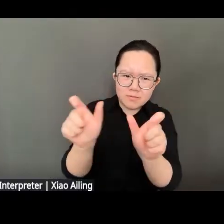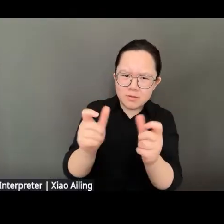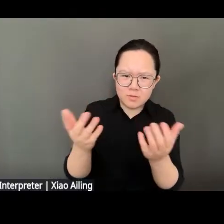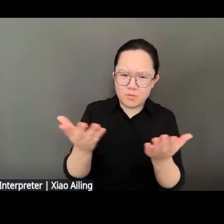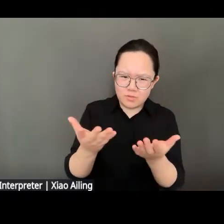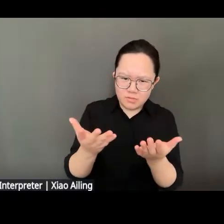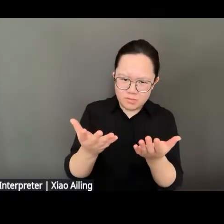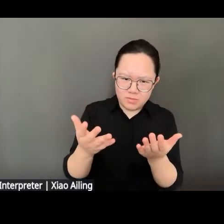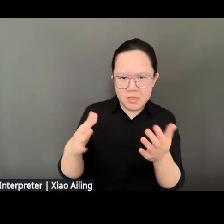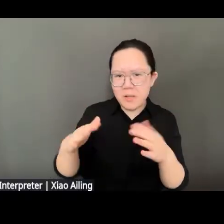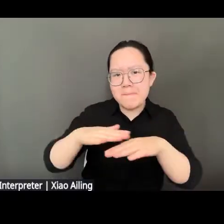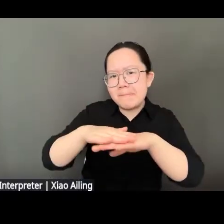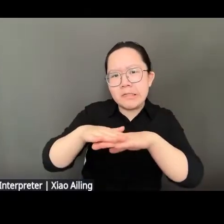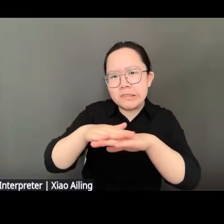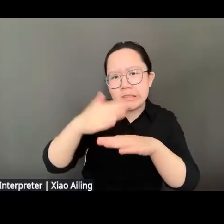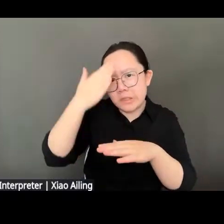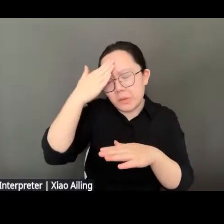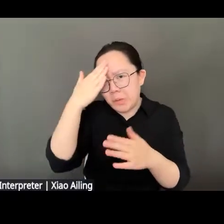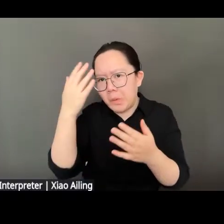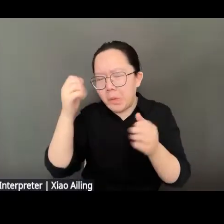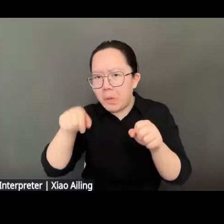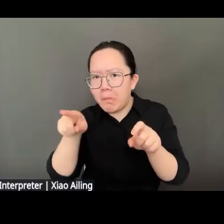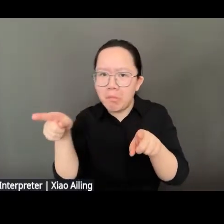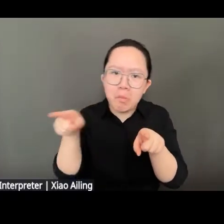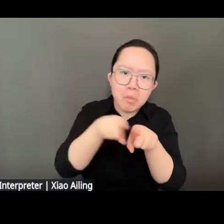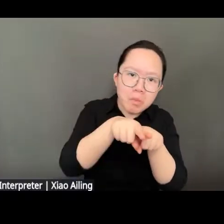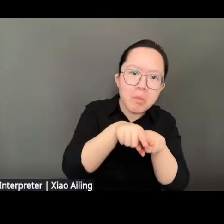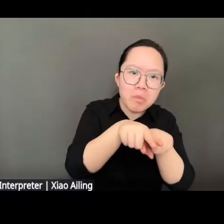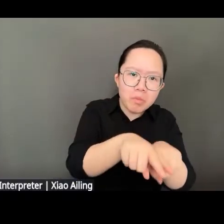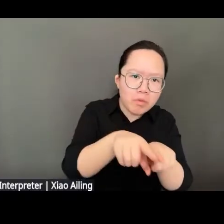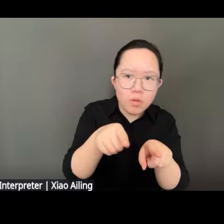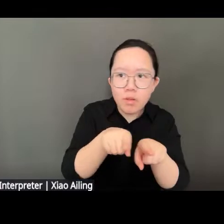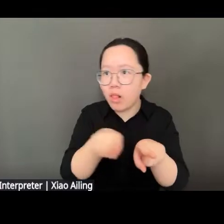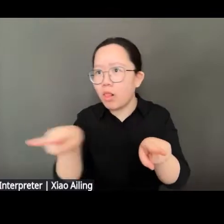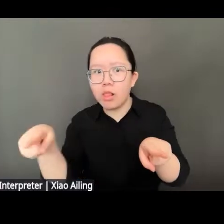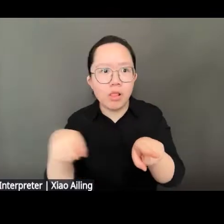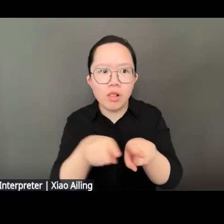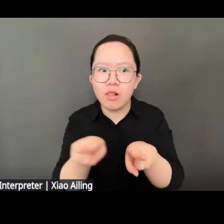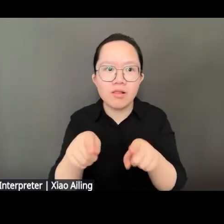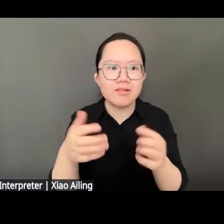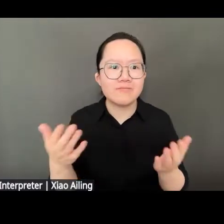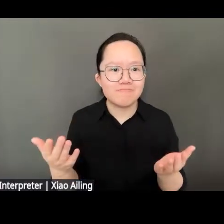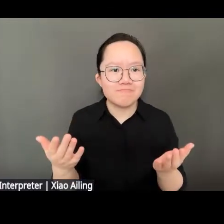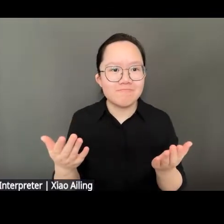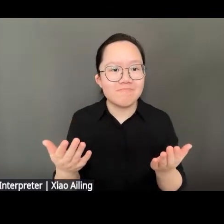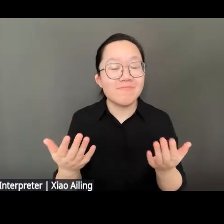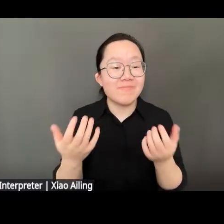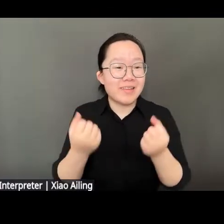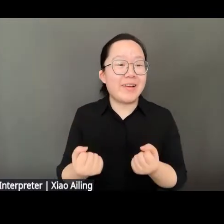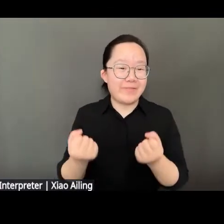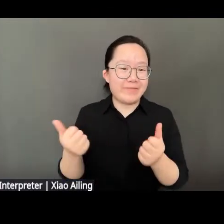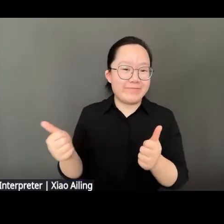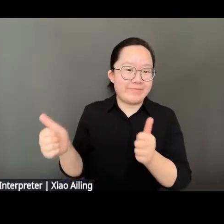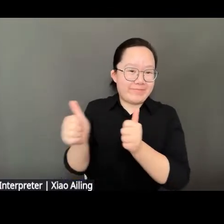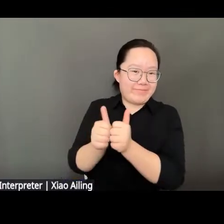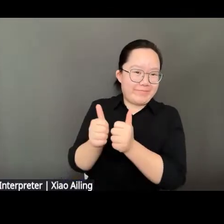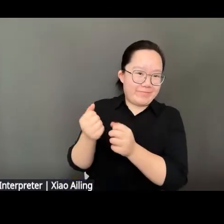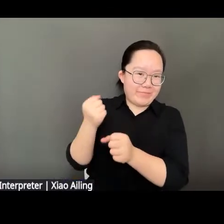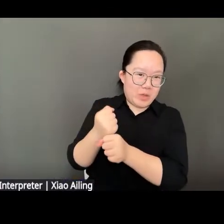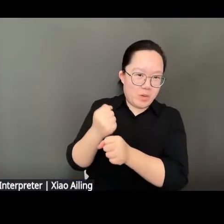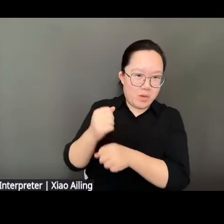of safeguarding completely. I had a counterpart, Joe Dempster, who is also one of